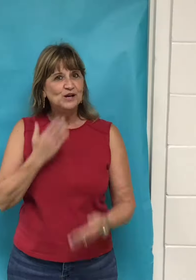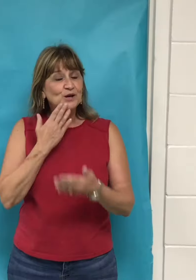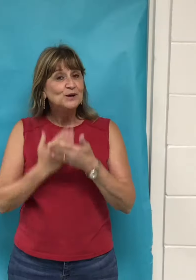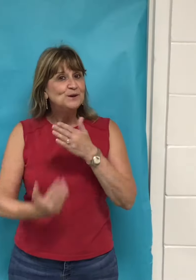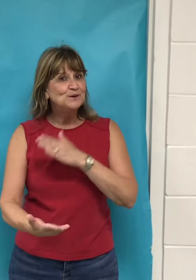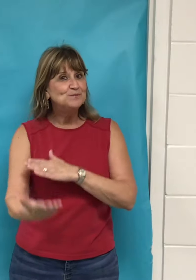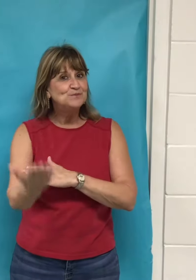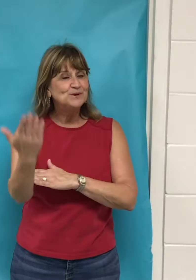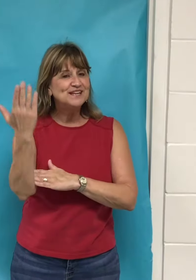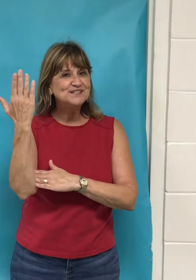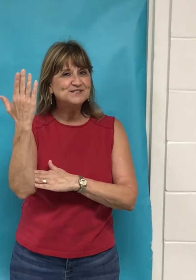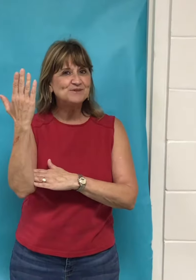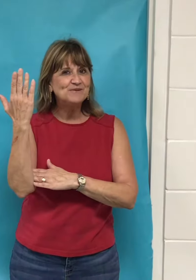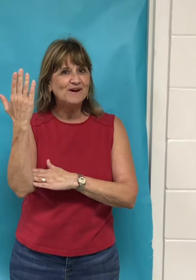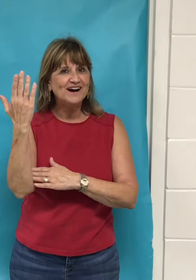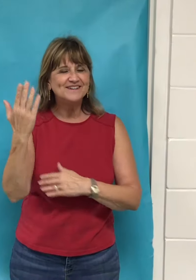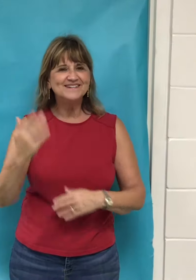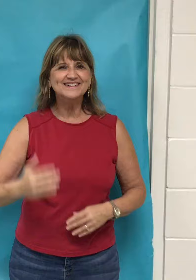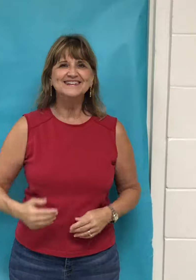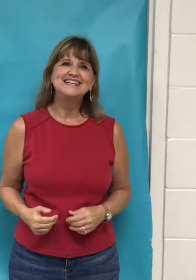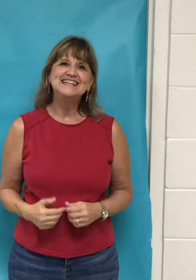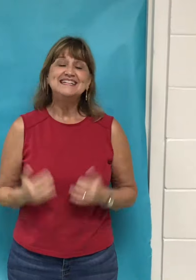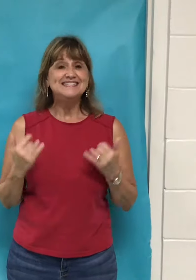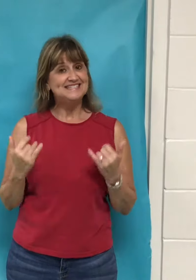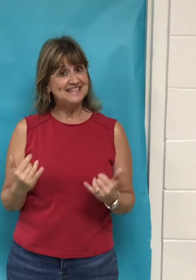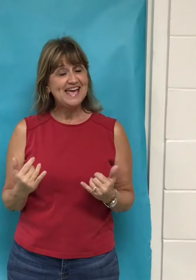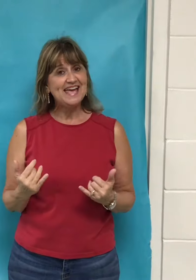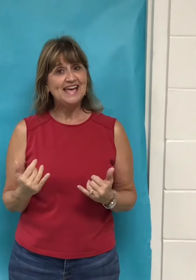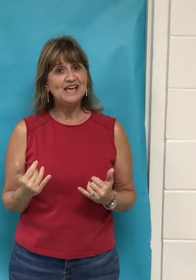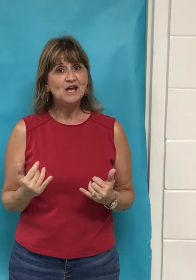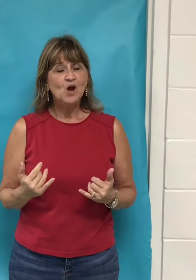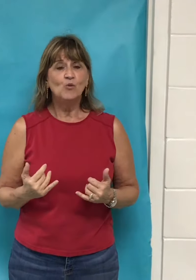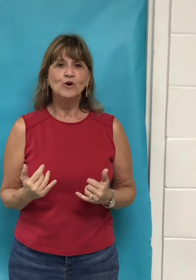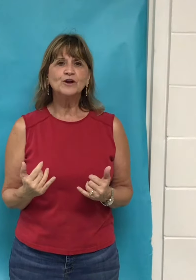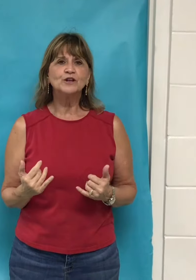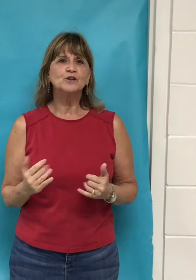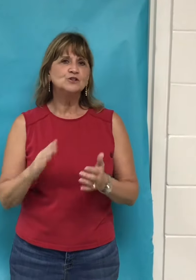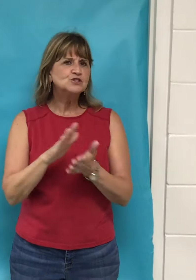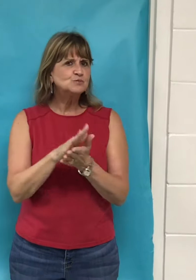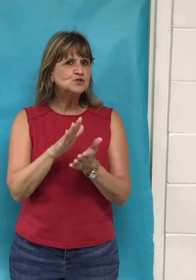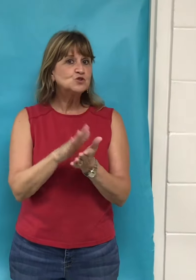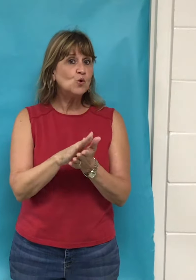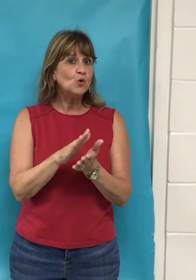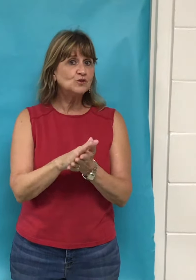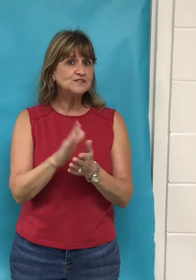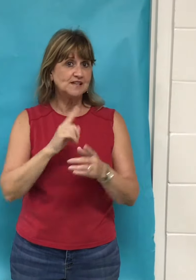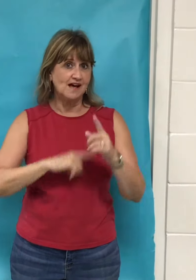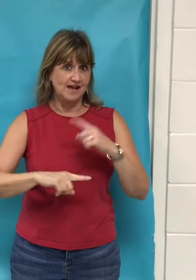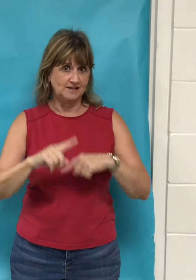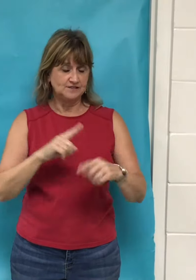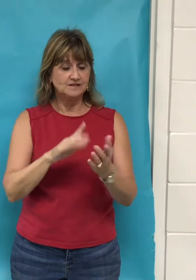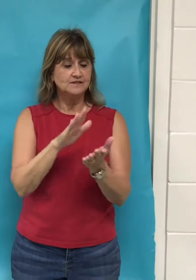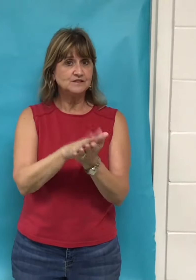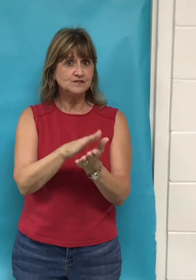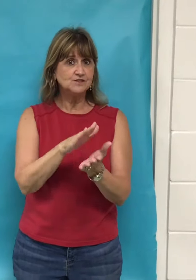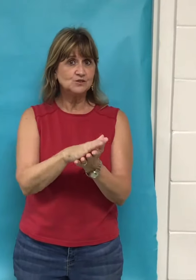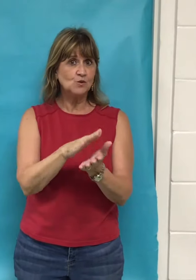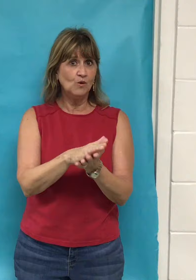Good morning Sweetwater. Today we're going to learn some school signs. This is school.